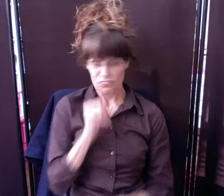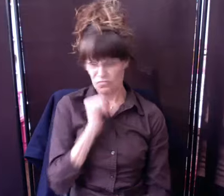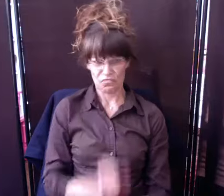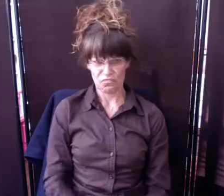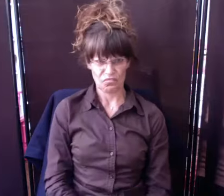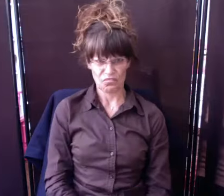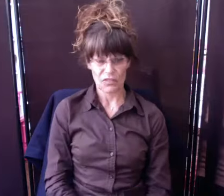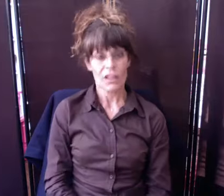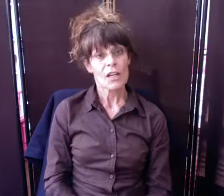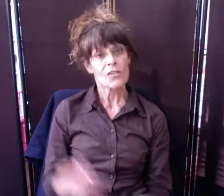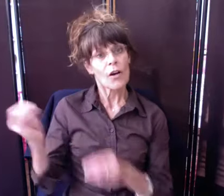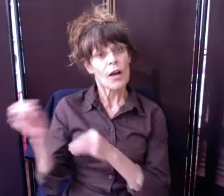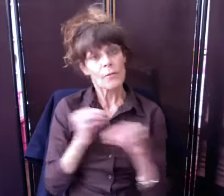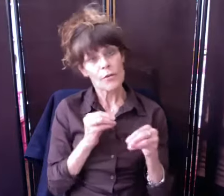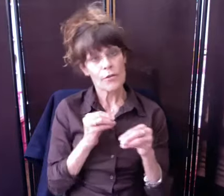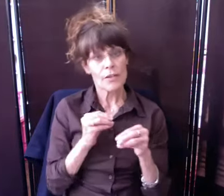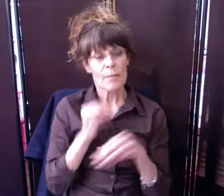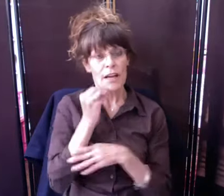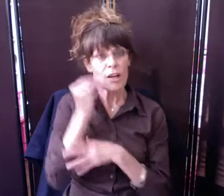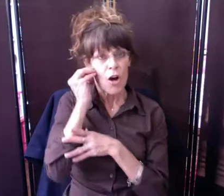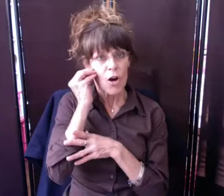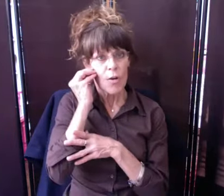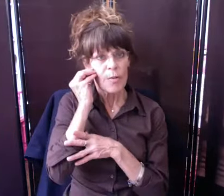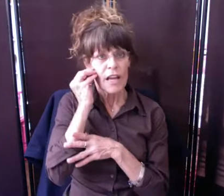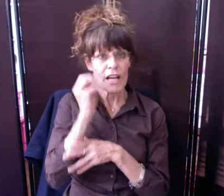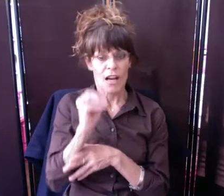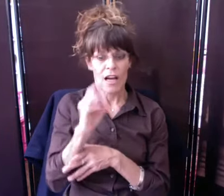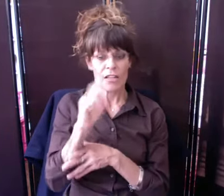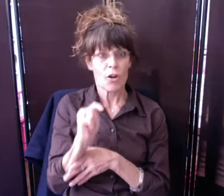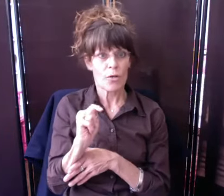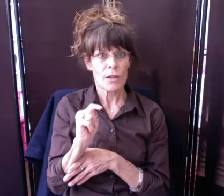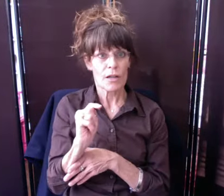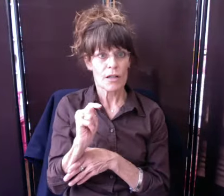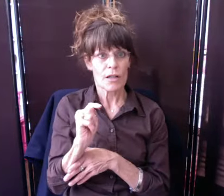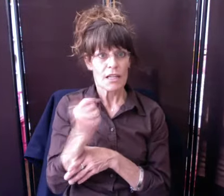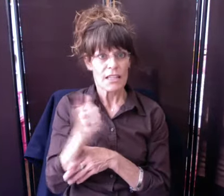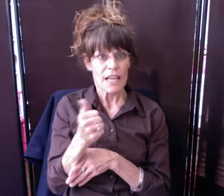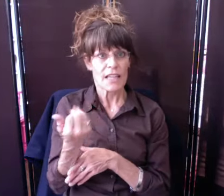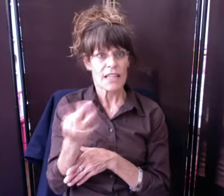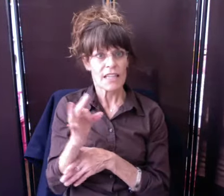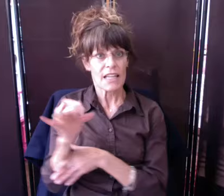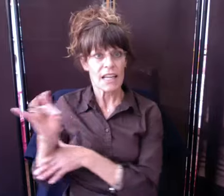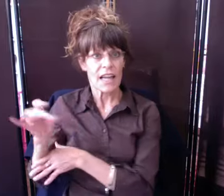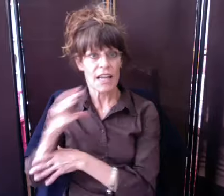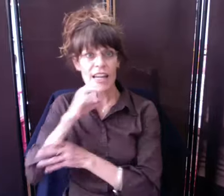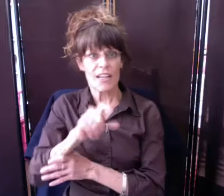home, and I heard a voice as loud as day on October 10th in '88. I was now 20, and it said, "You're going to use cocaine